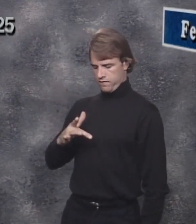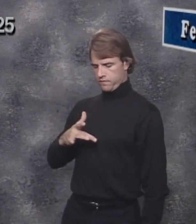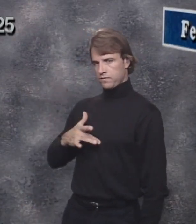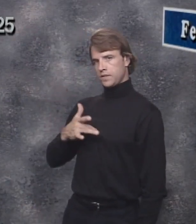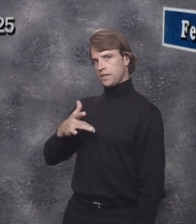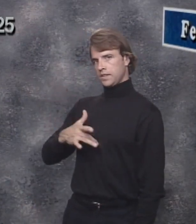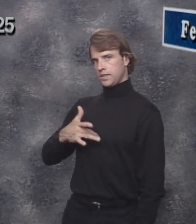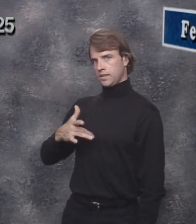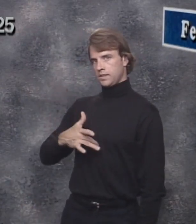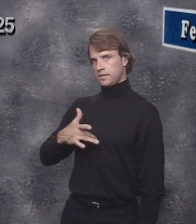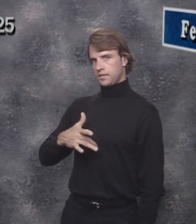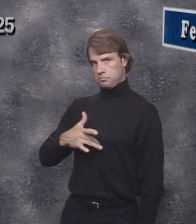Feel.